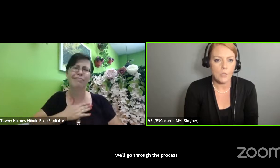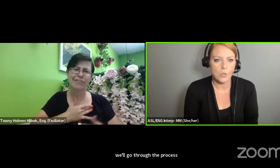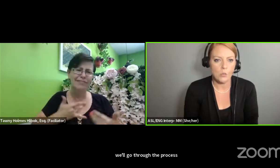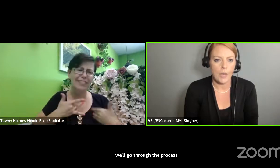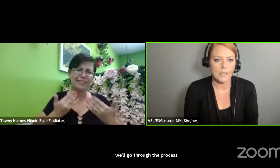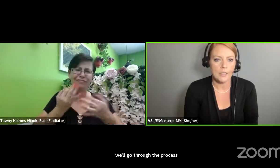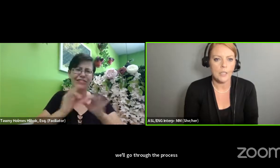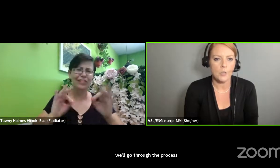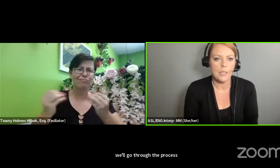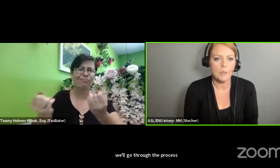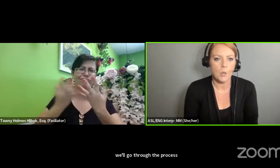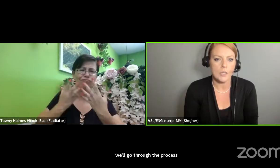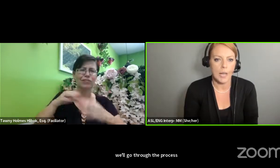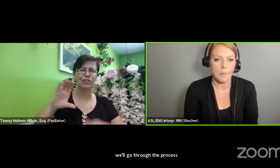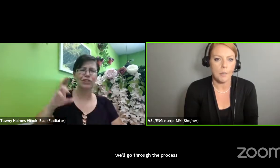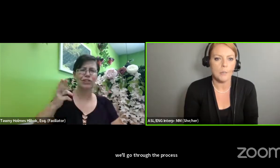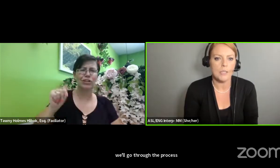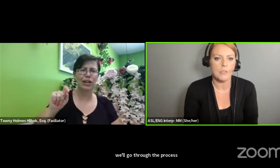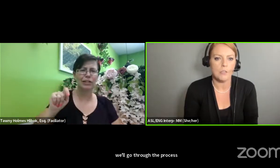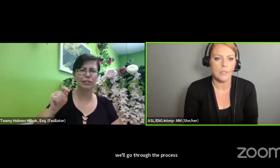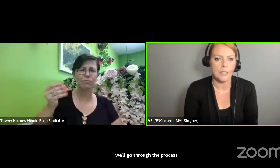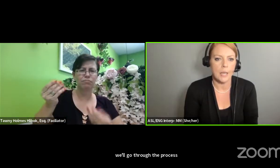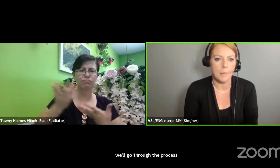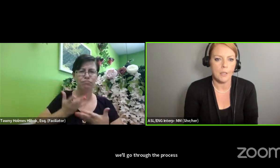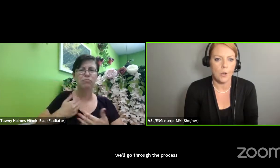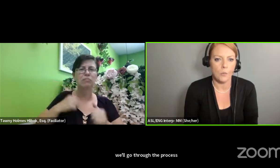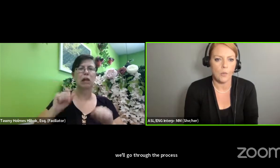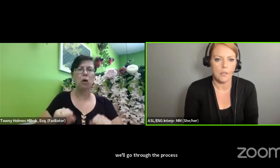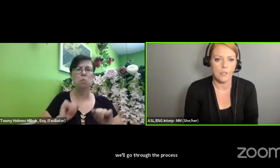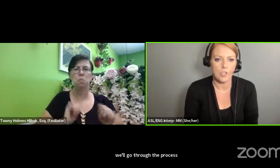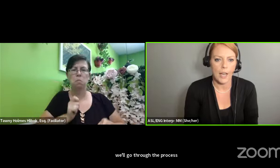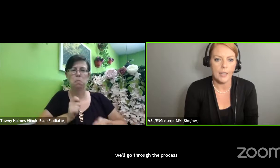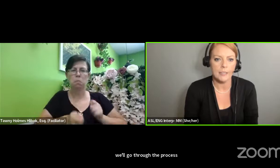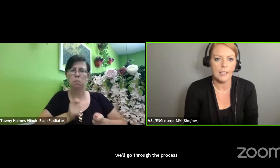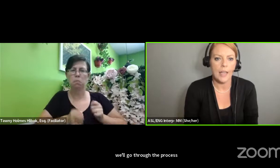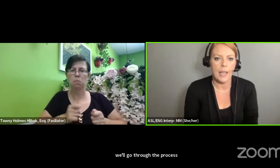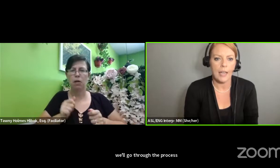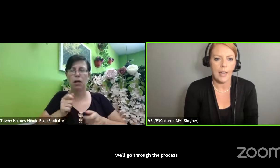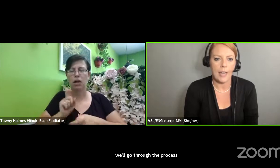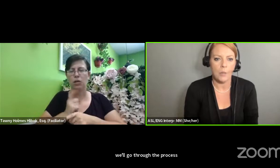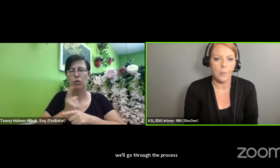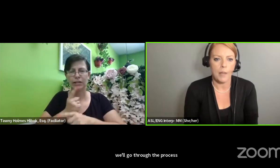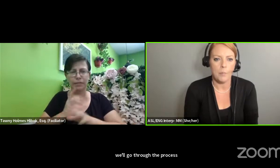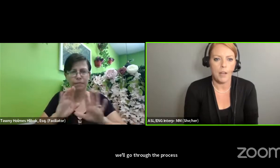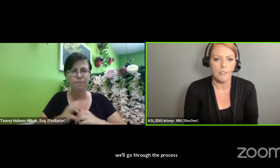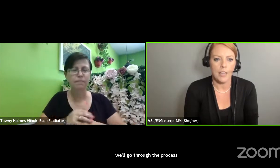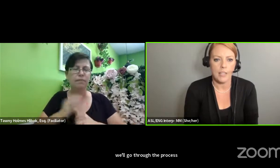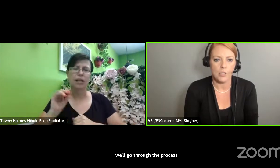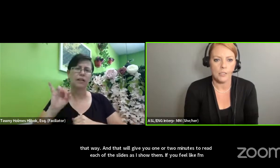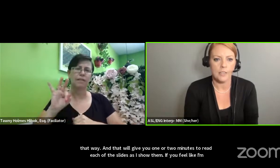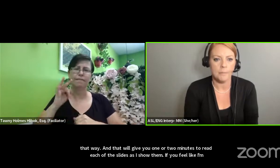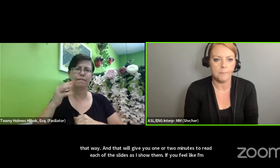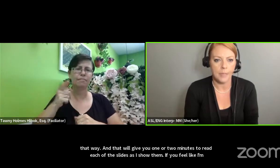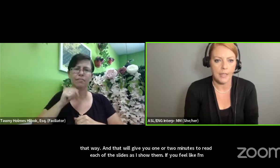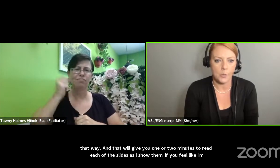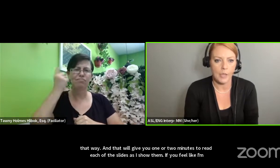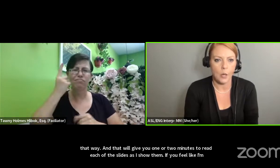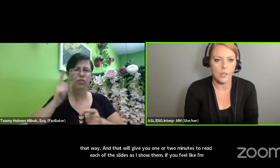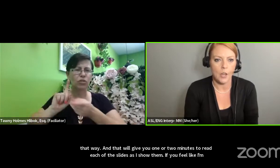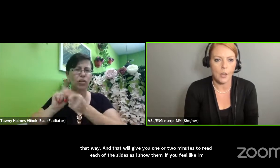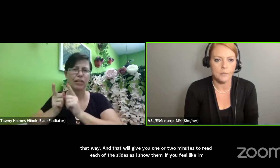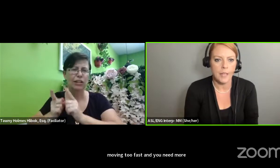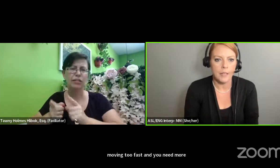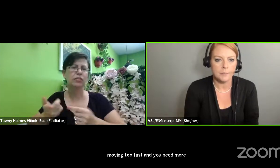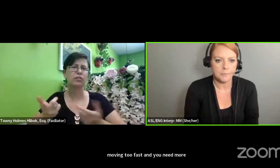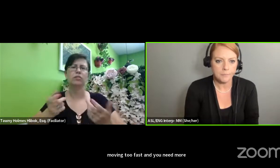I'm moving too fast and you need more time, please feel free to let me know via the chat, and I will make modifications as we